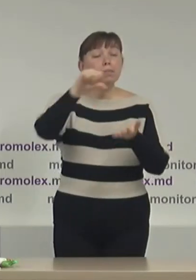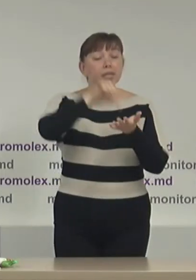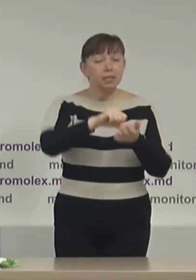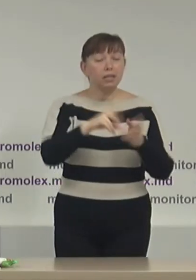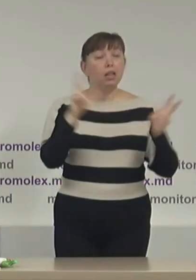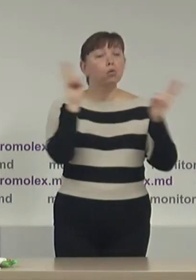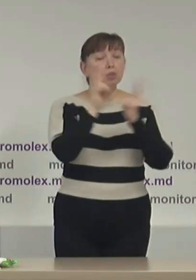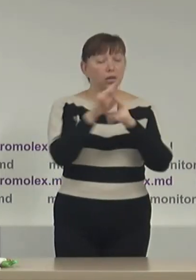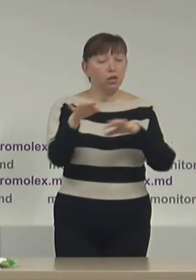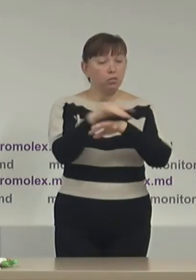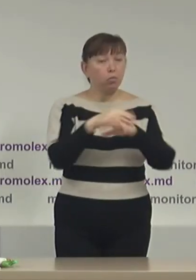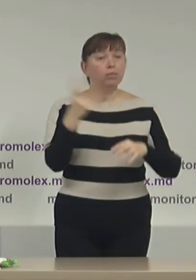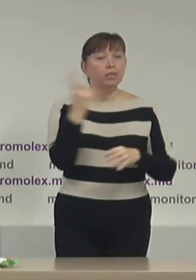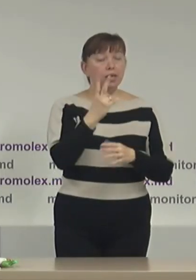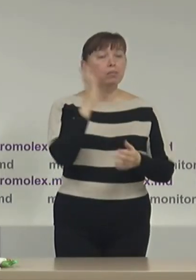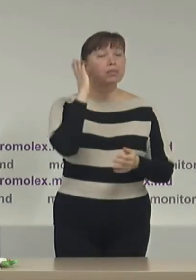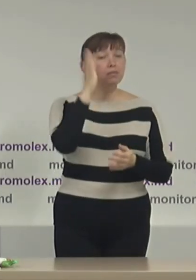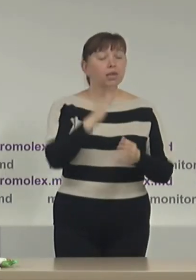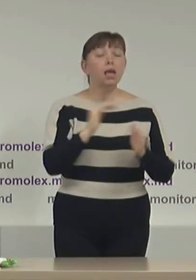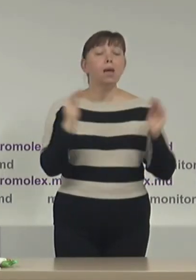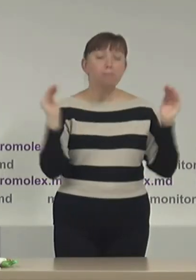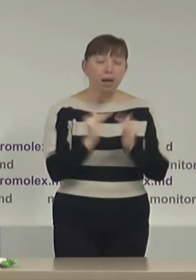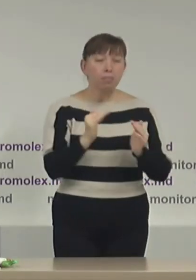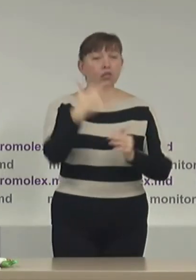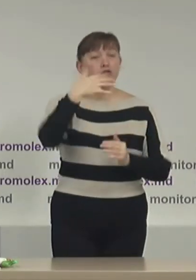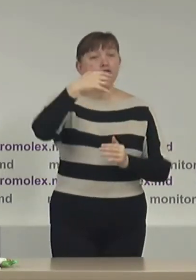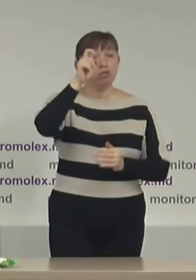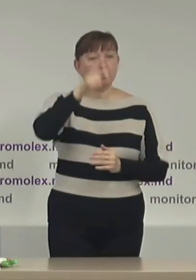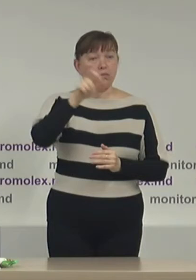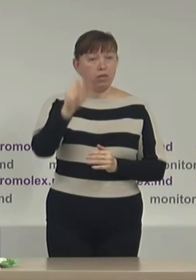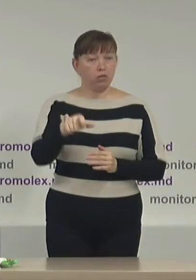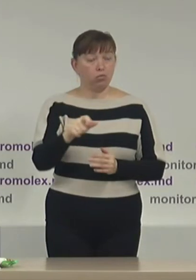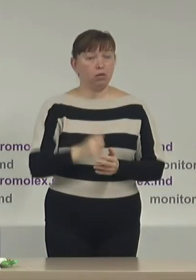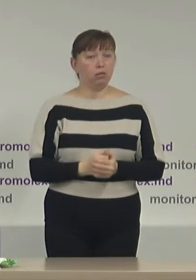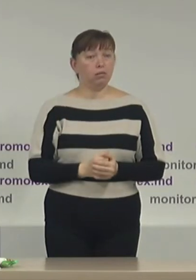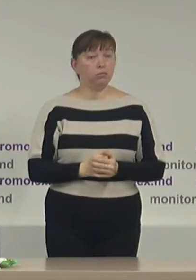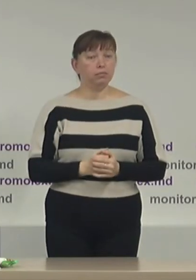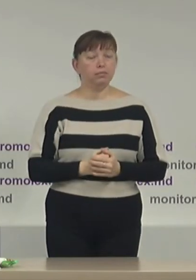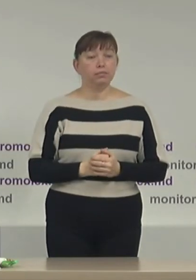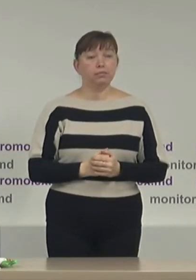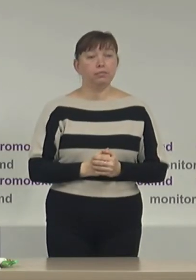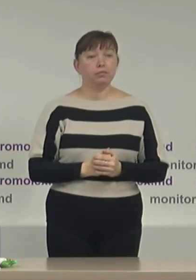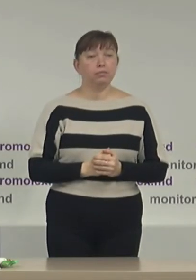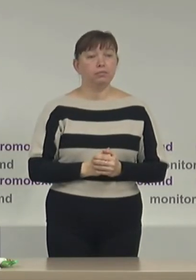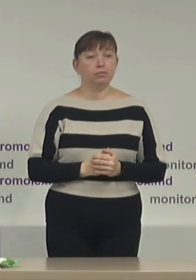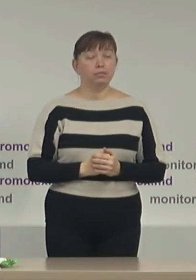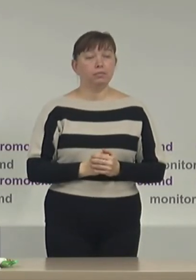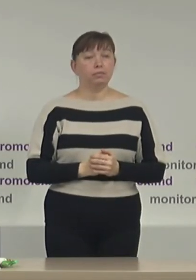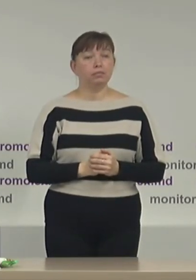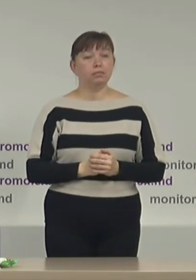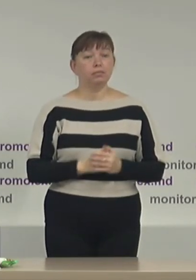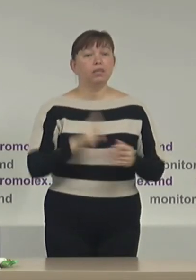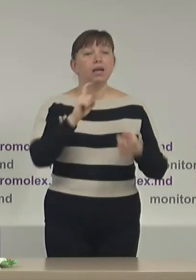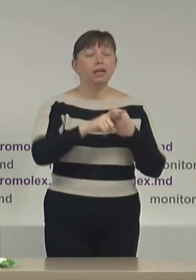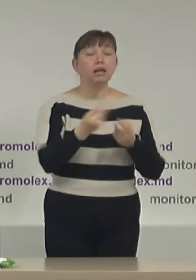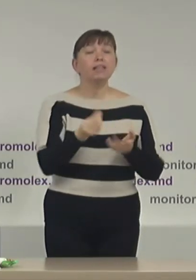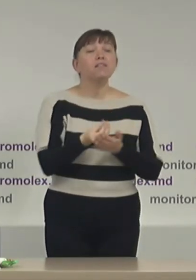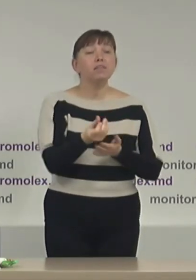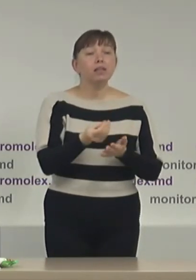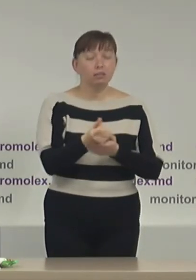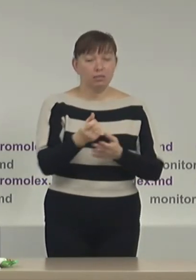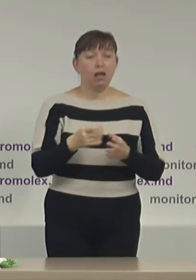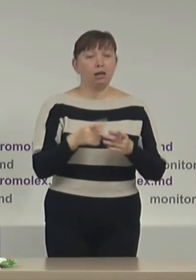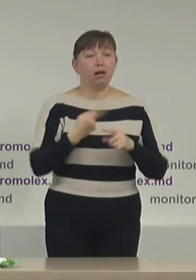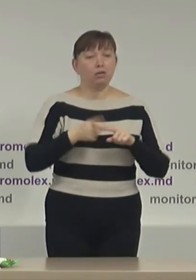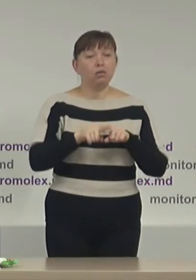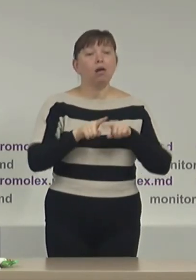Health, which state that it is allowed to organize public events only with fewer